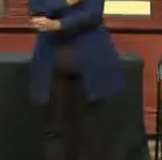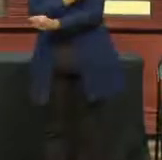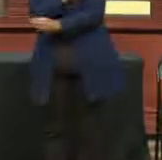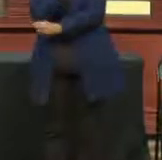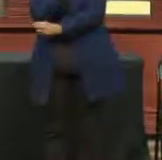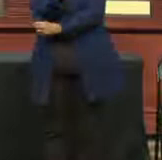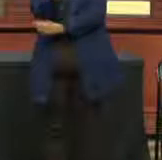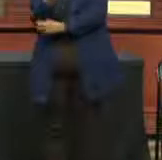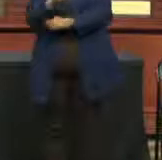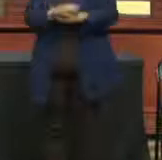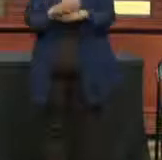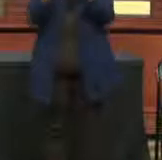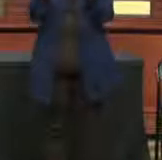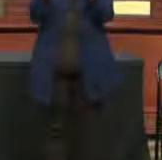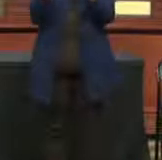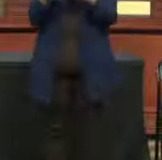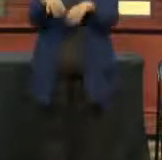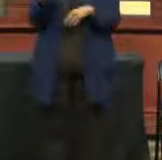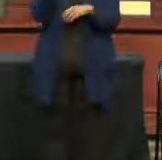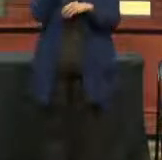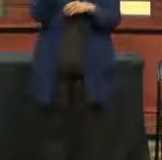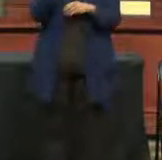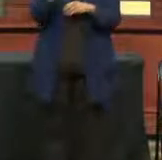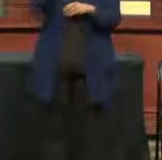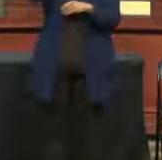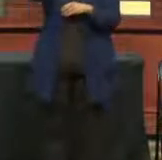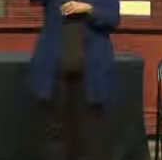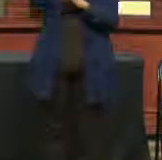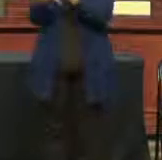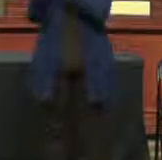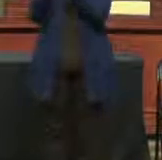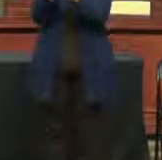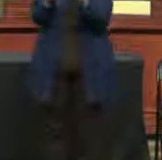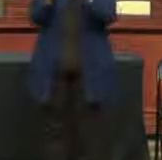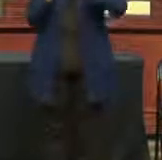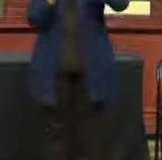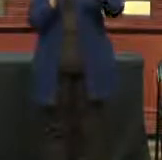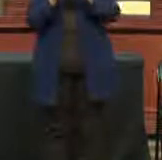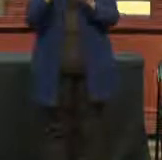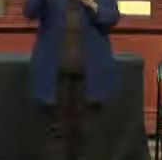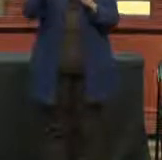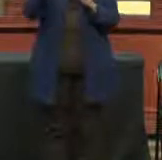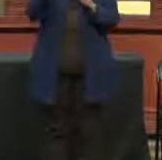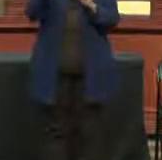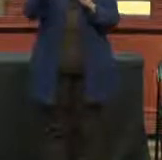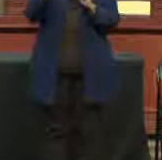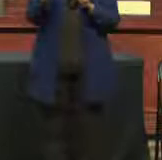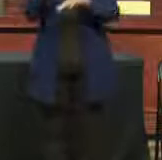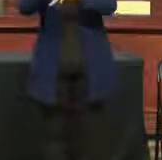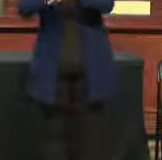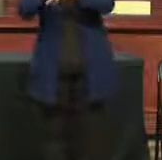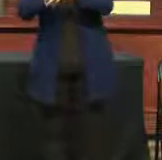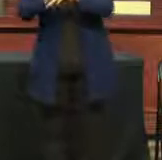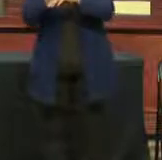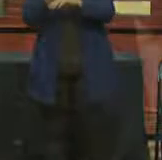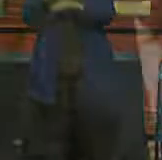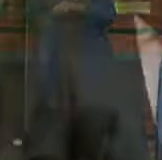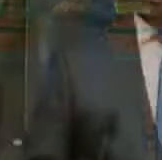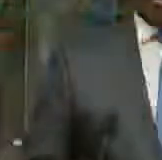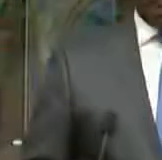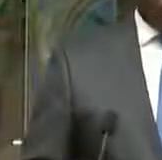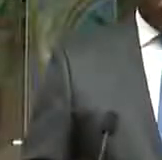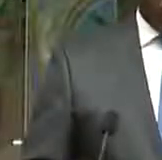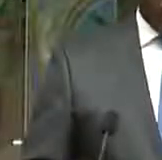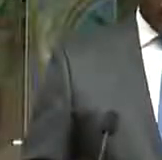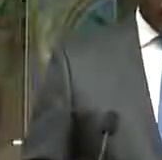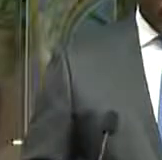Orange County Fire Rescue was at the Episcopal Church of St. John the Baptist, located at 1000 Bethune Drive